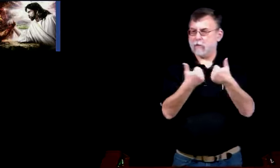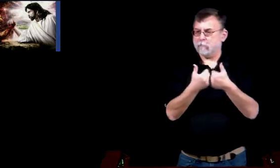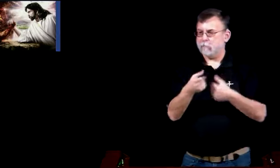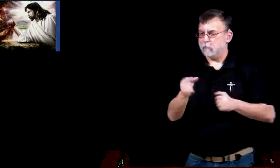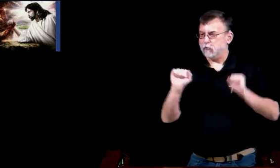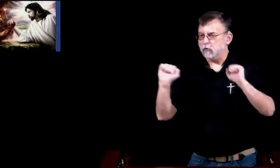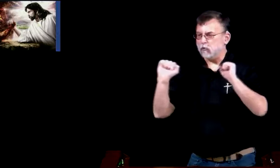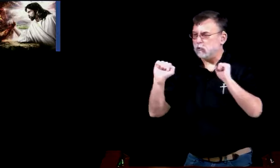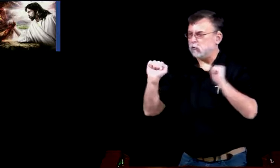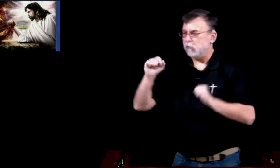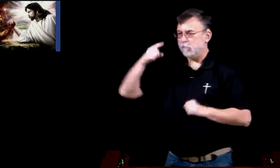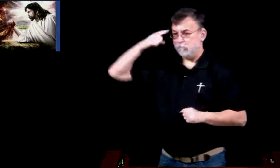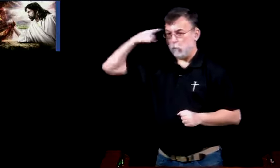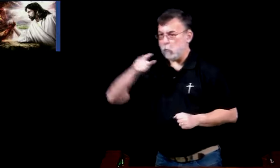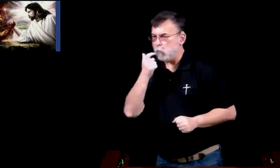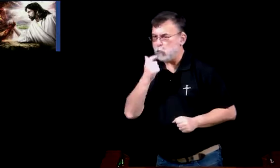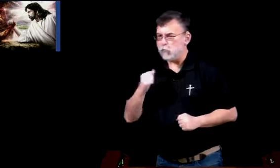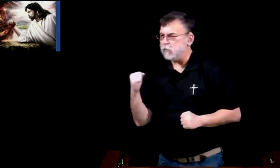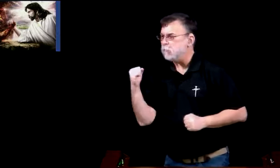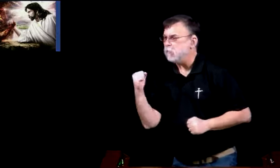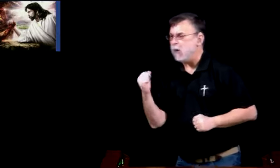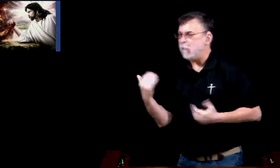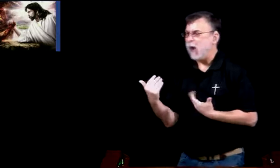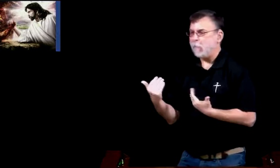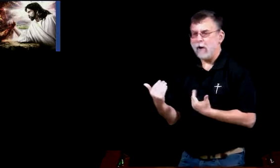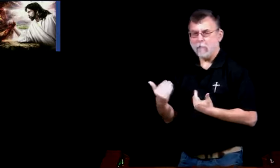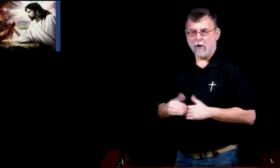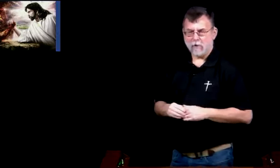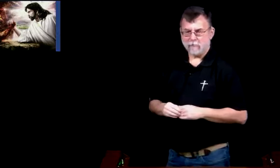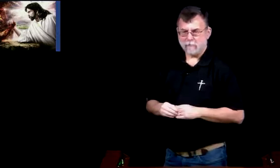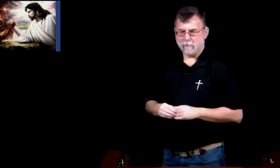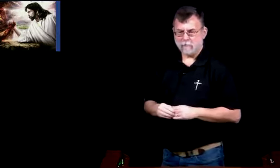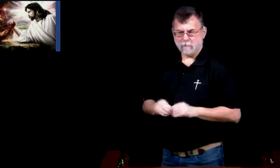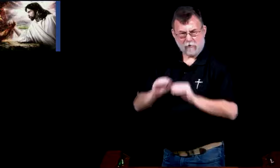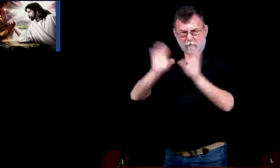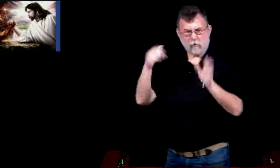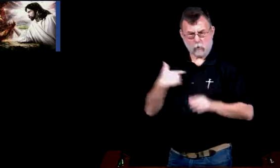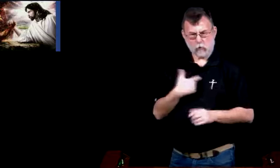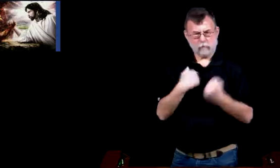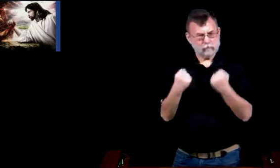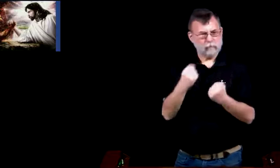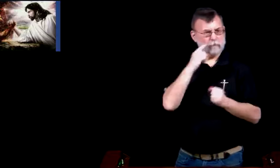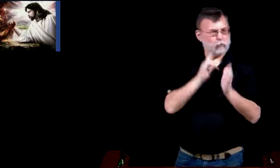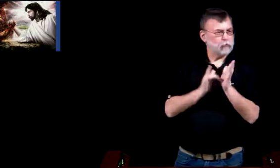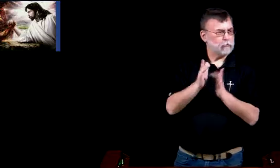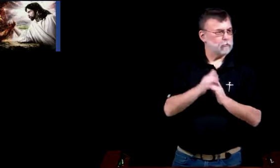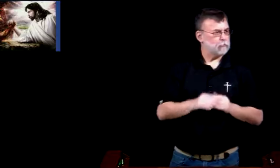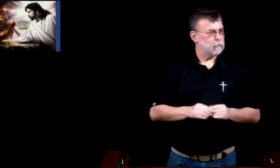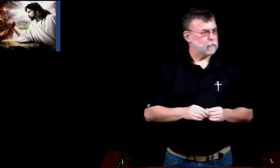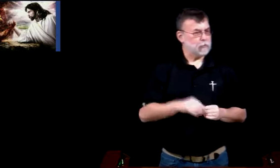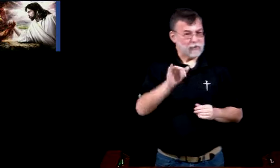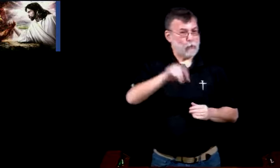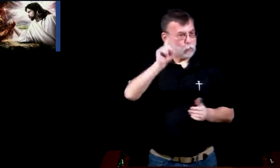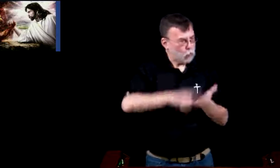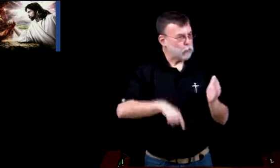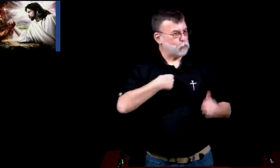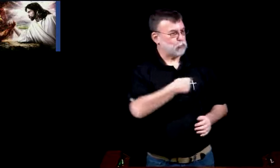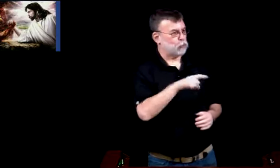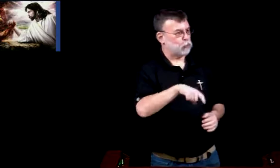And that would be true in any kind of game or competition. You're cheering for one side or the other. And obviously, in this case, we're supporting Jesus,